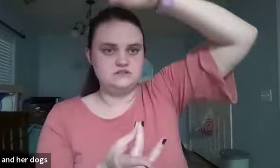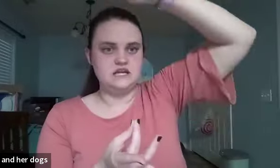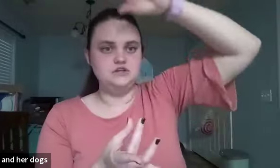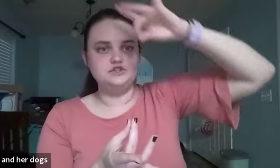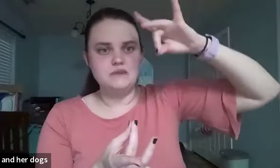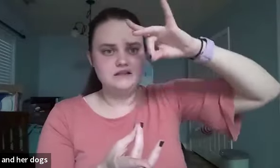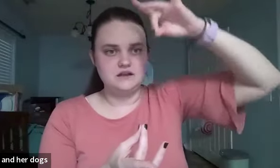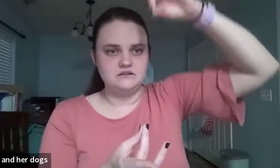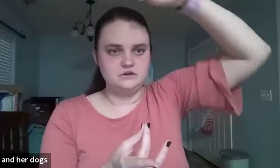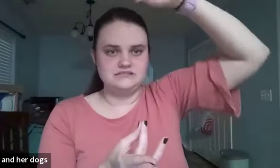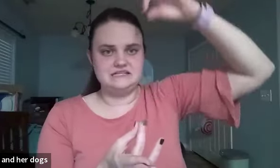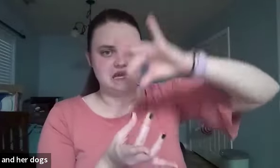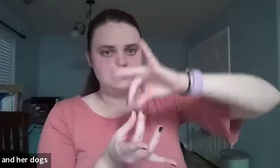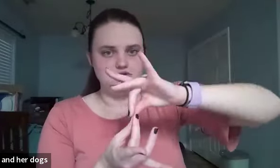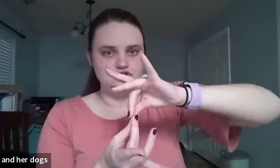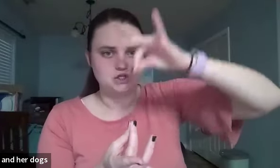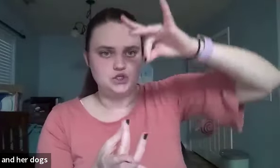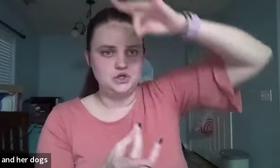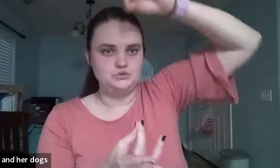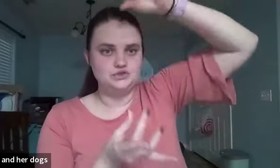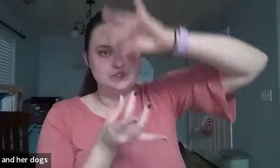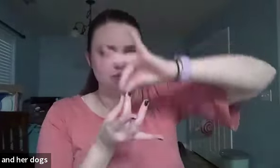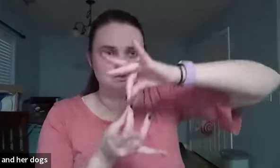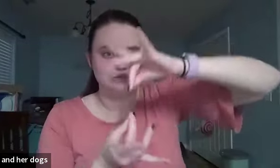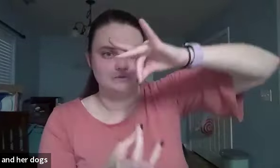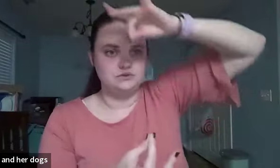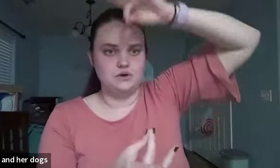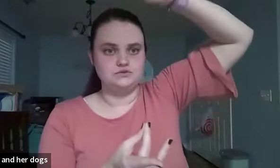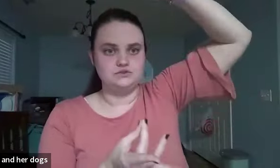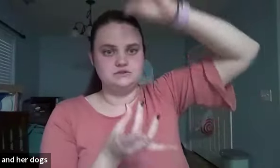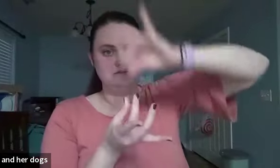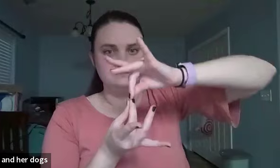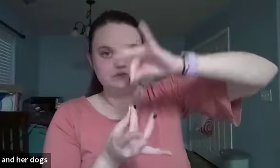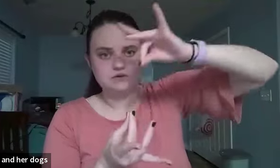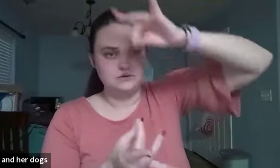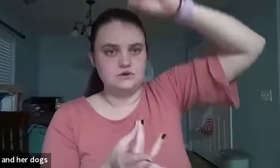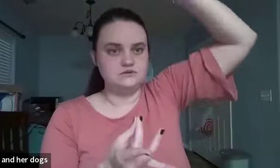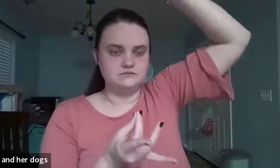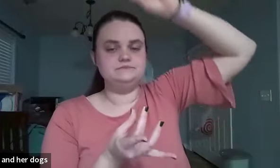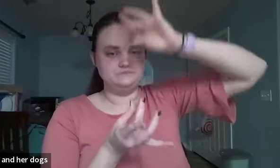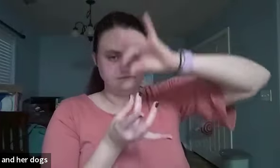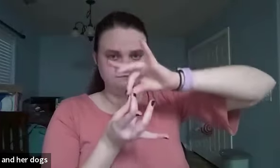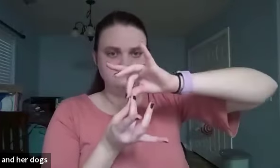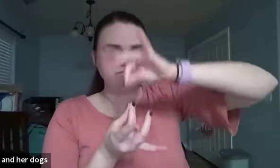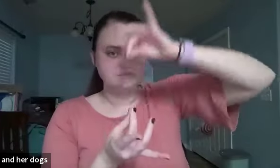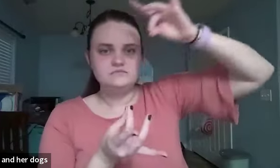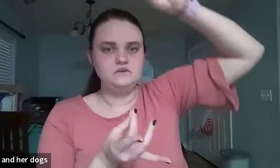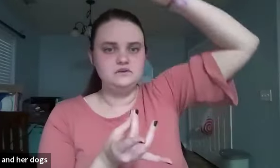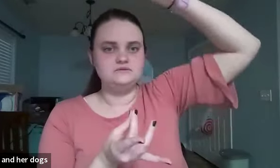Ghost. And you do make like a little zigzag motion. Ghost. Ghost. Ghost.